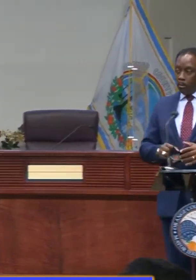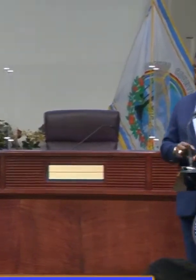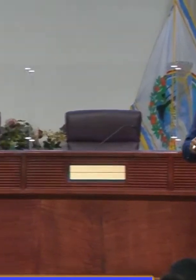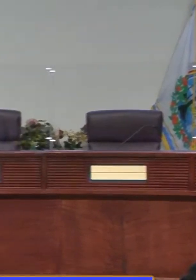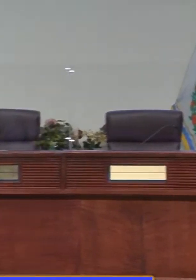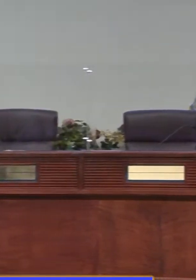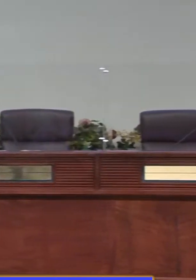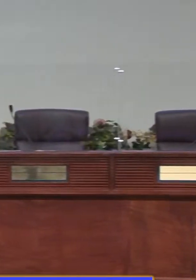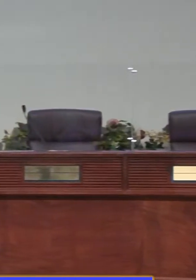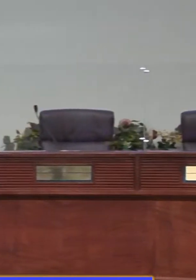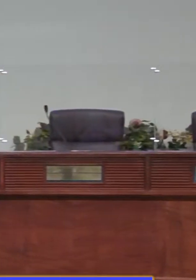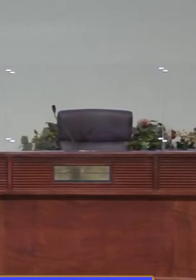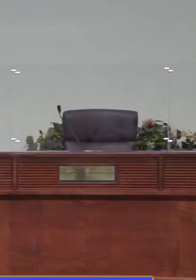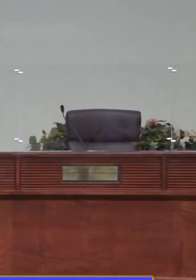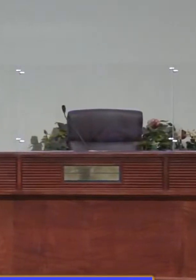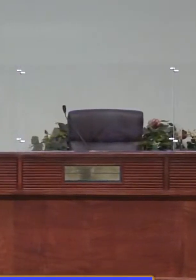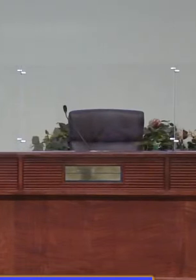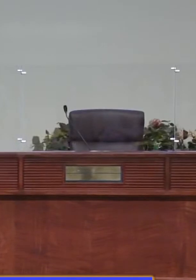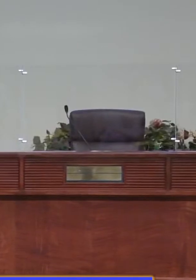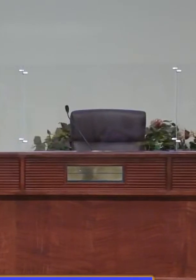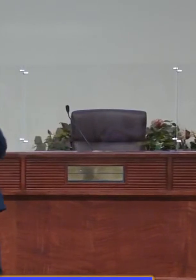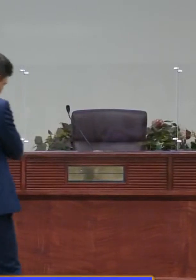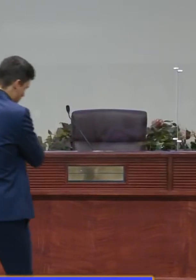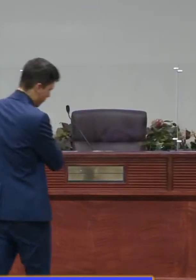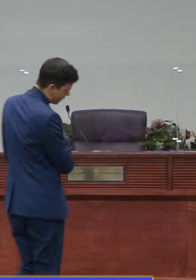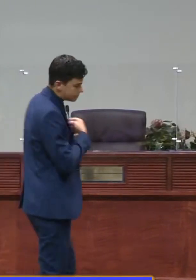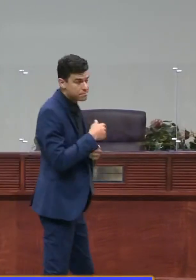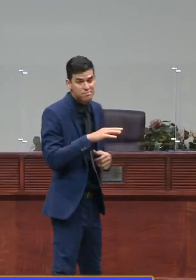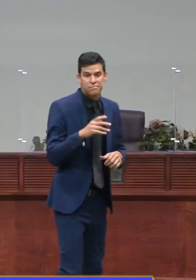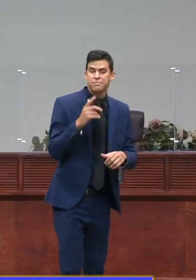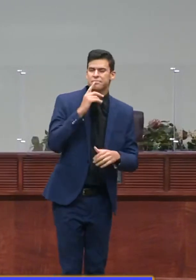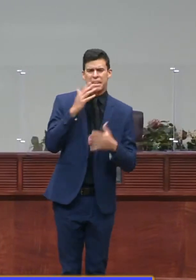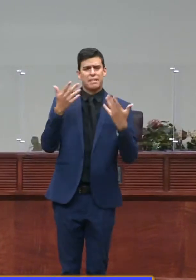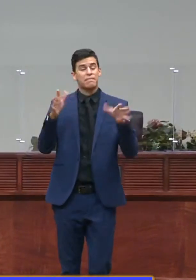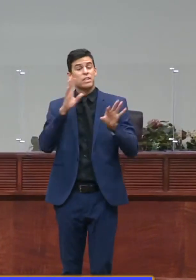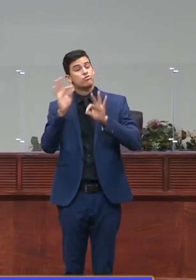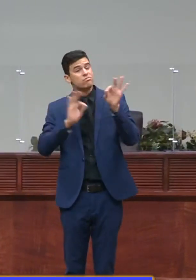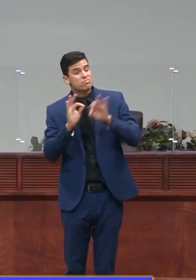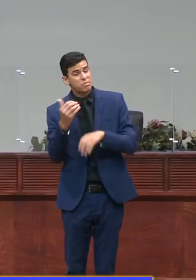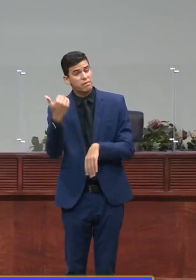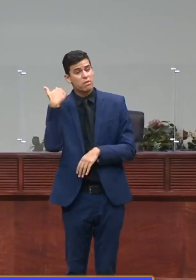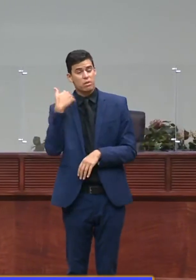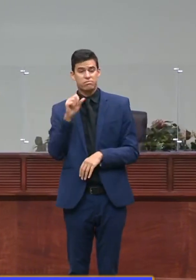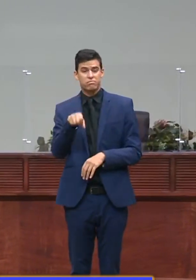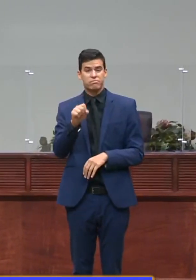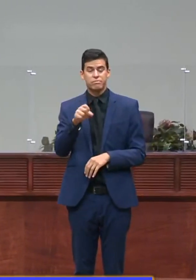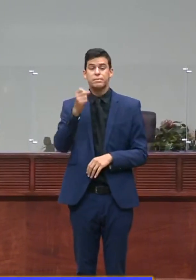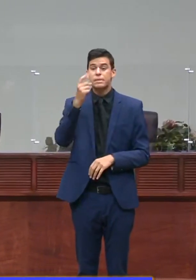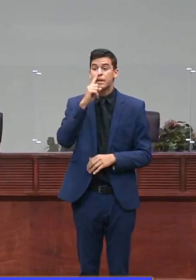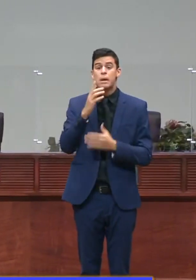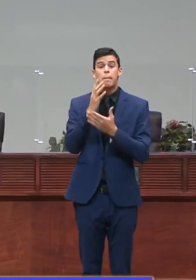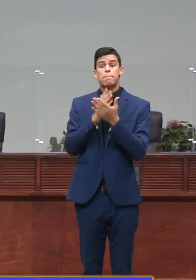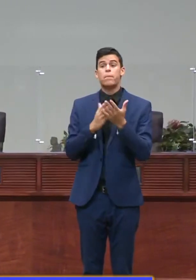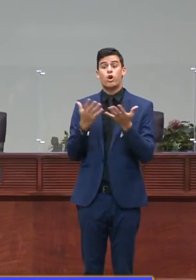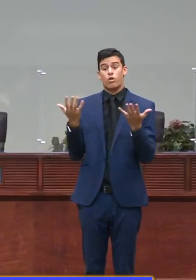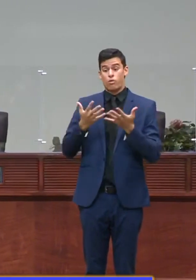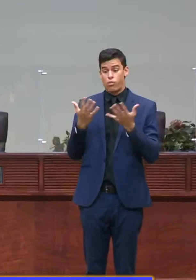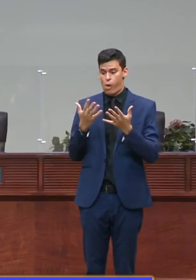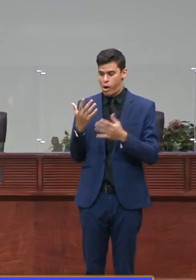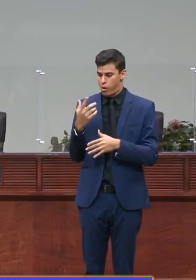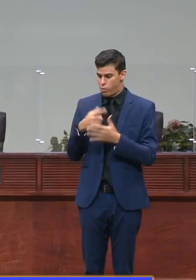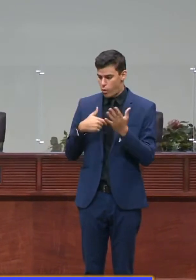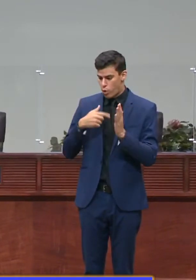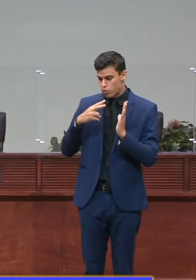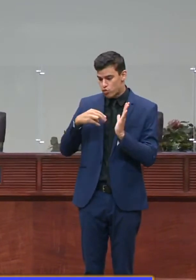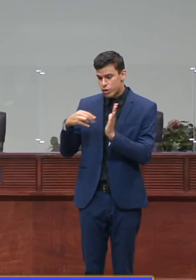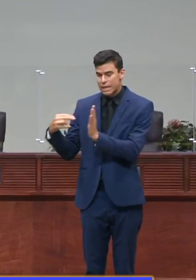Well, let me explain this before. I have explained this before. I'm going to do it again. Part of the side effects and what we are reading